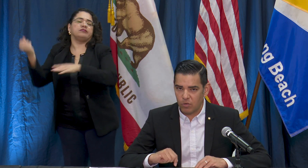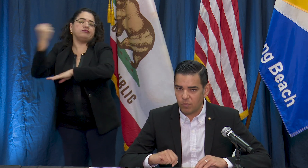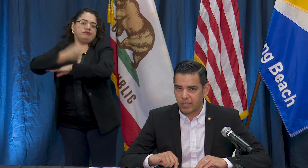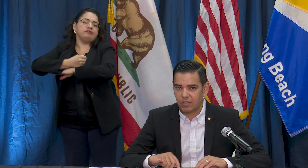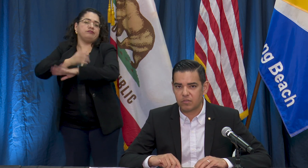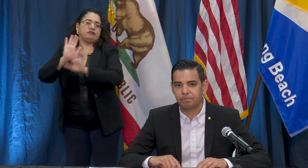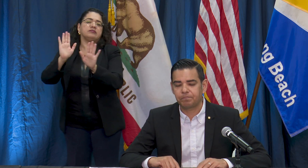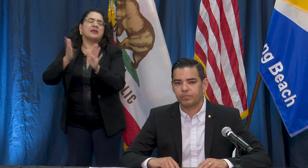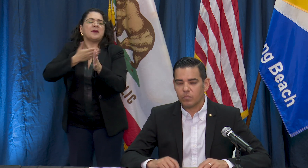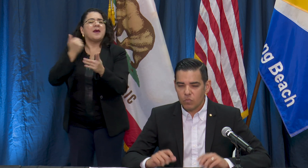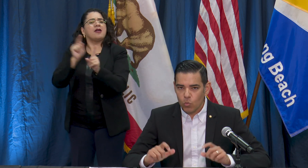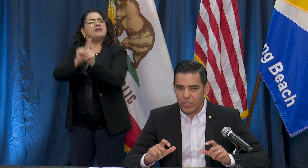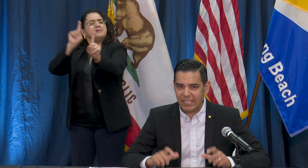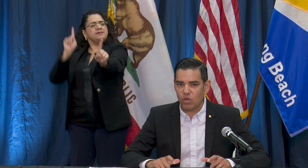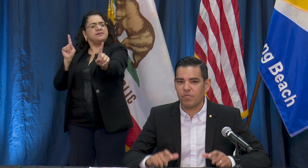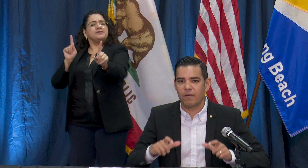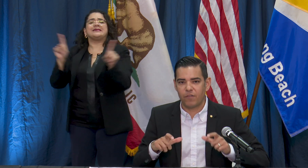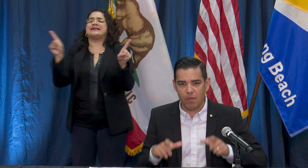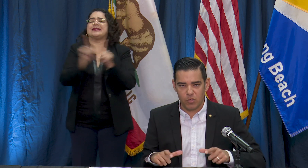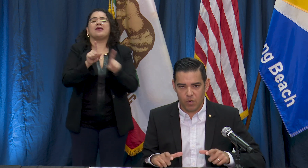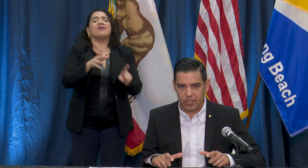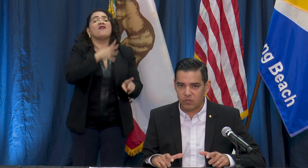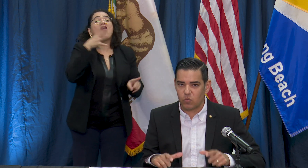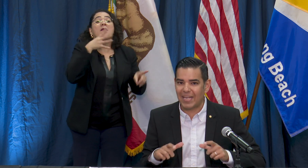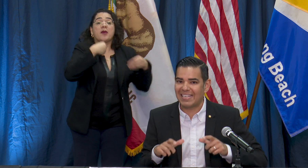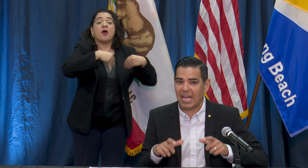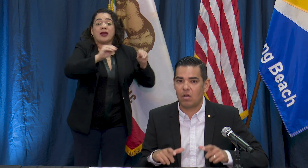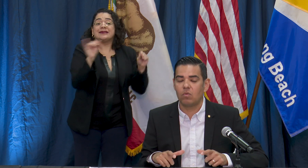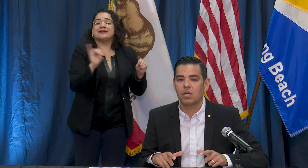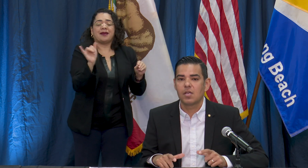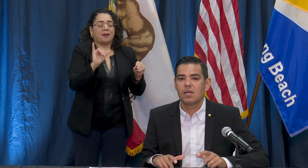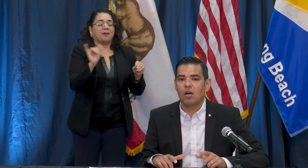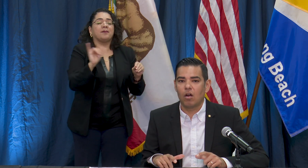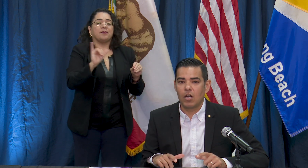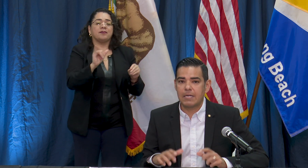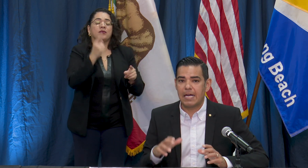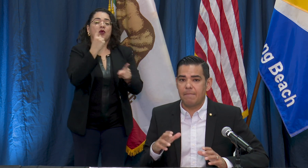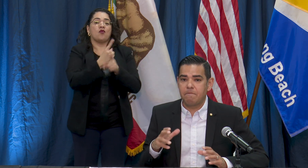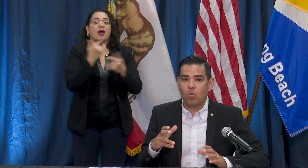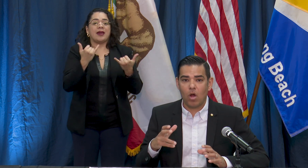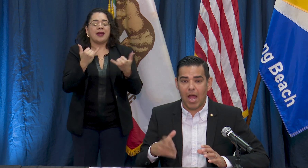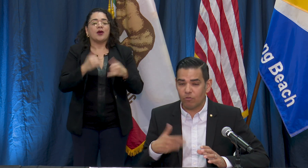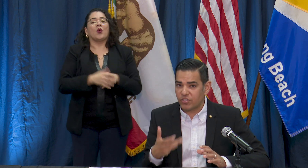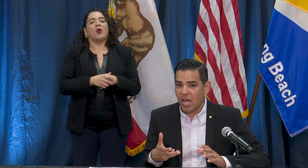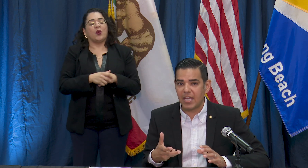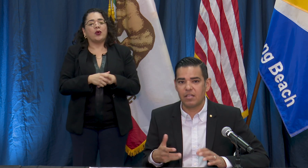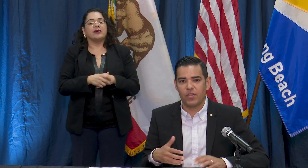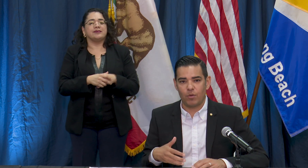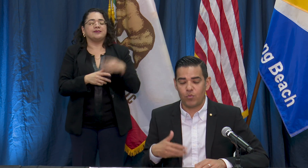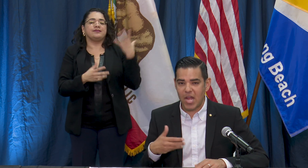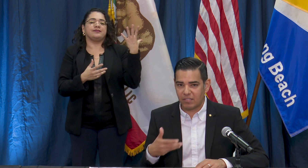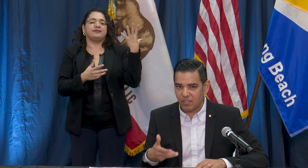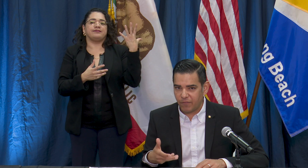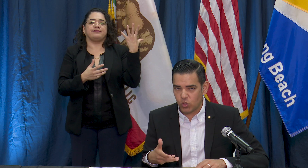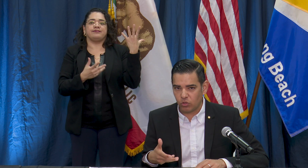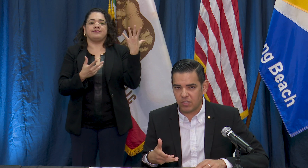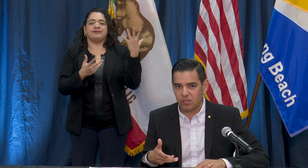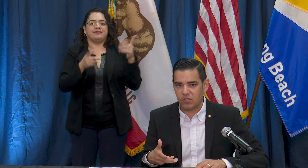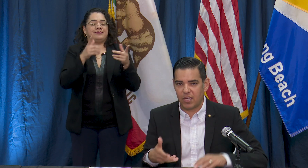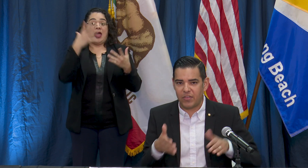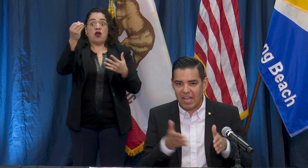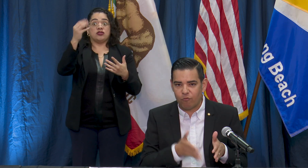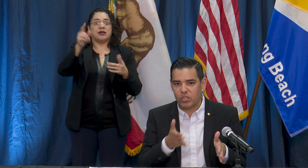local farmers markets. We know that our farmers markets right now are outside. They are practicing